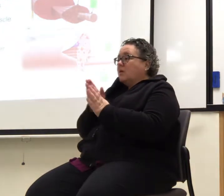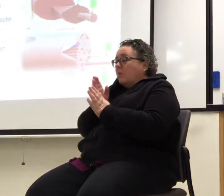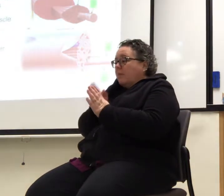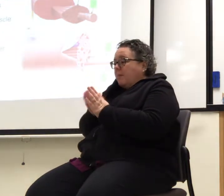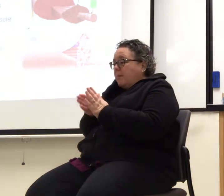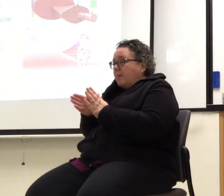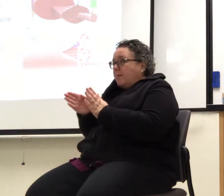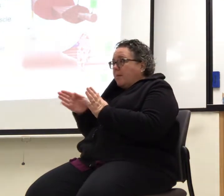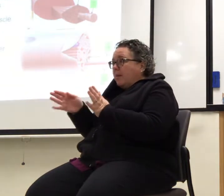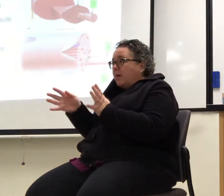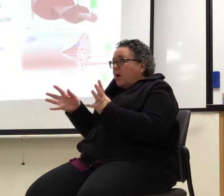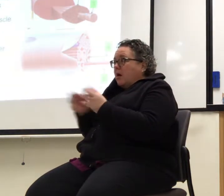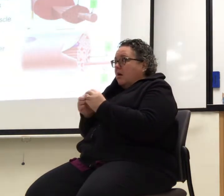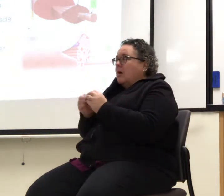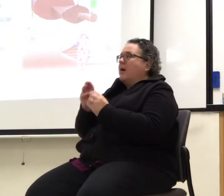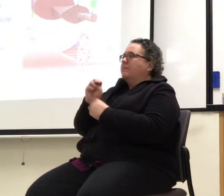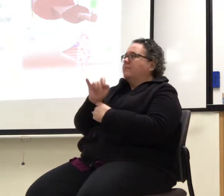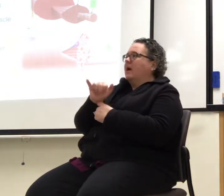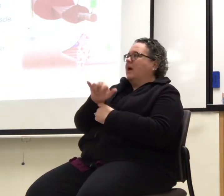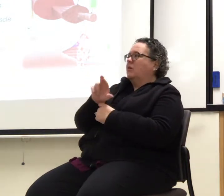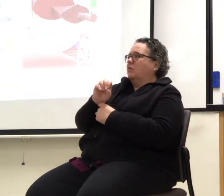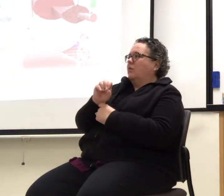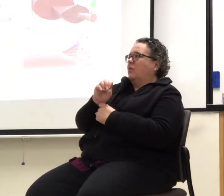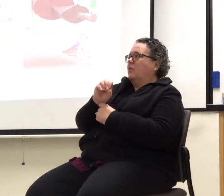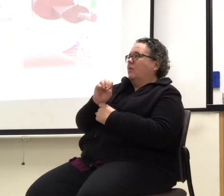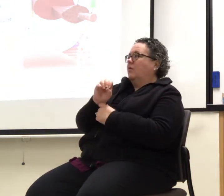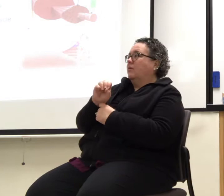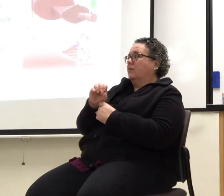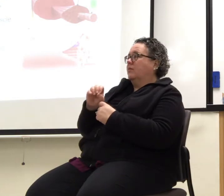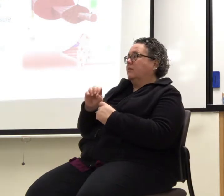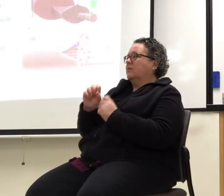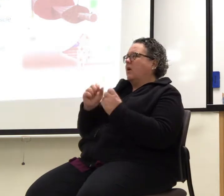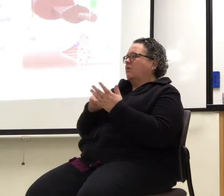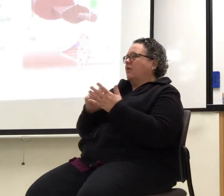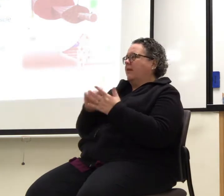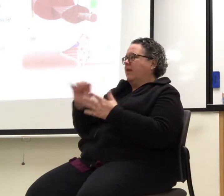So I'll write that. Many sarcomeres